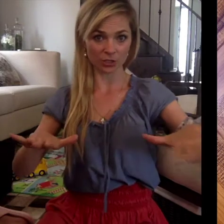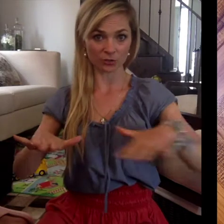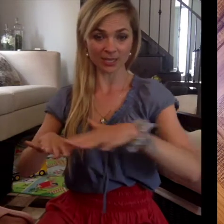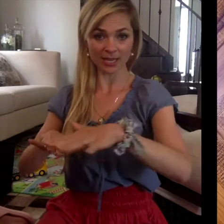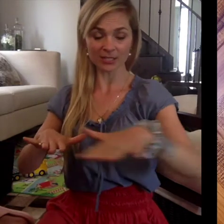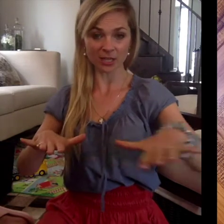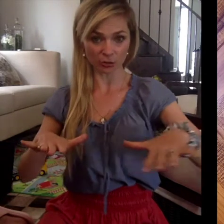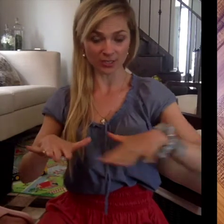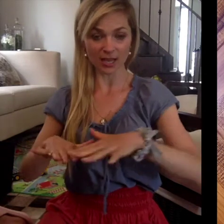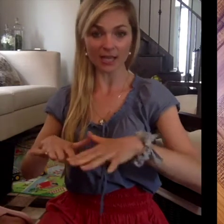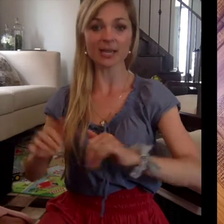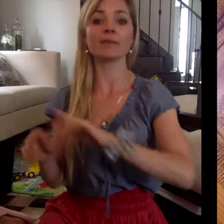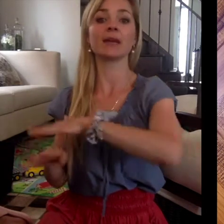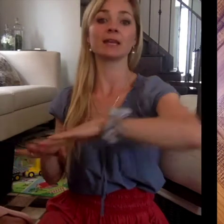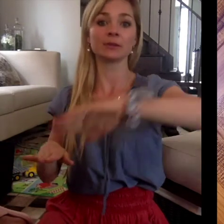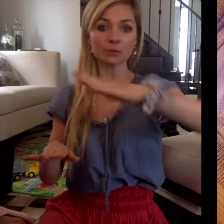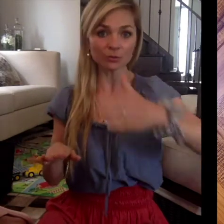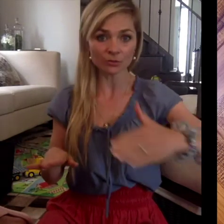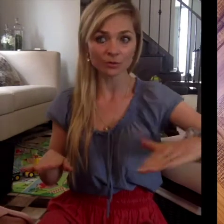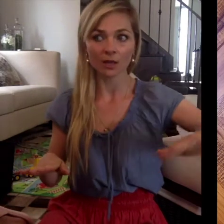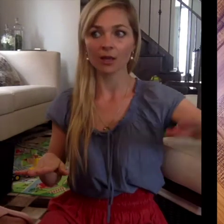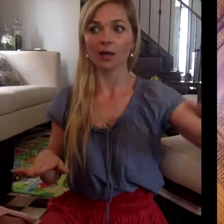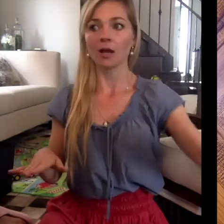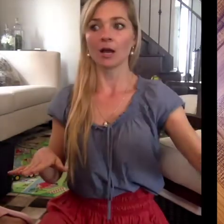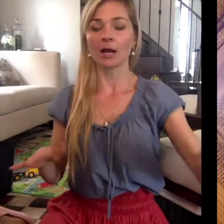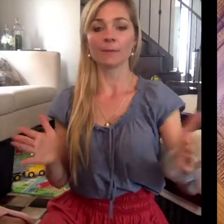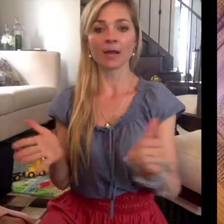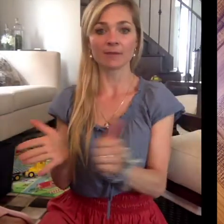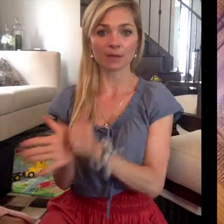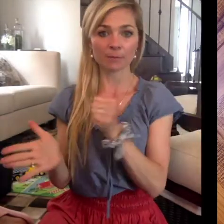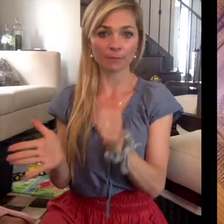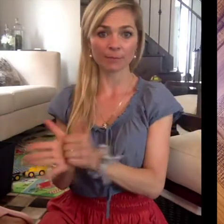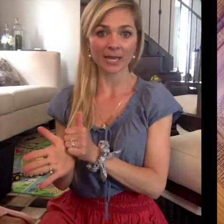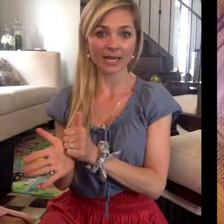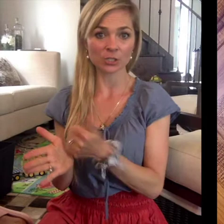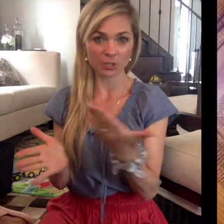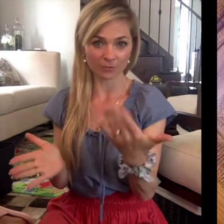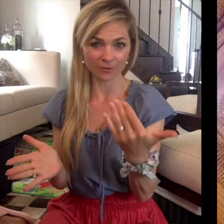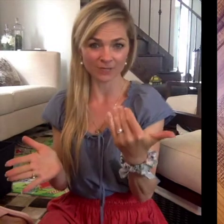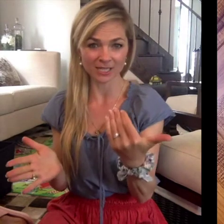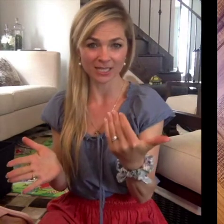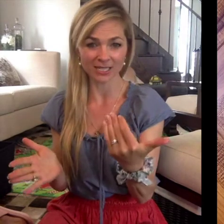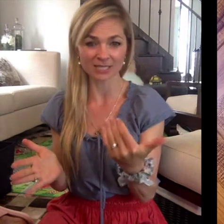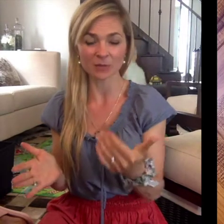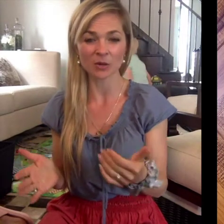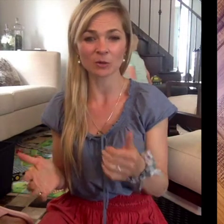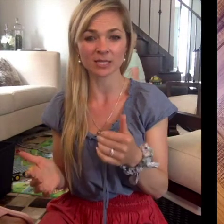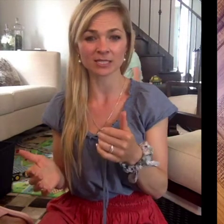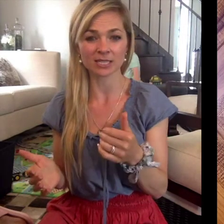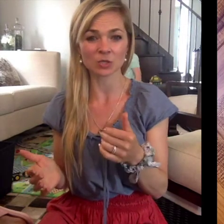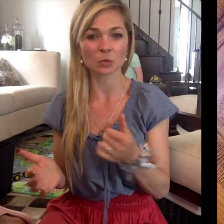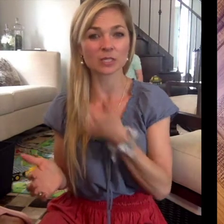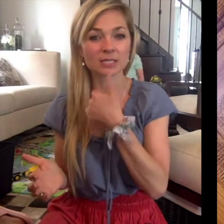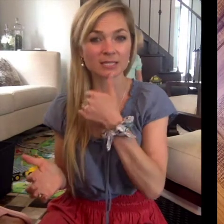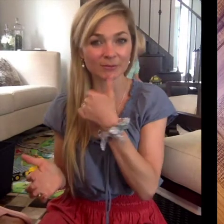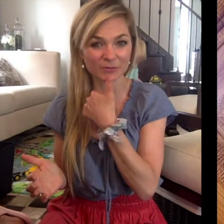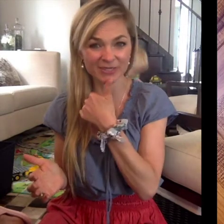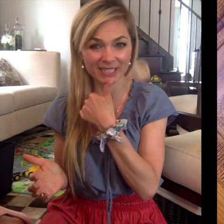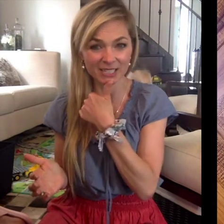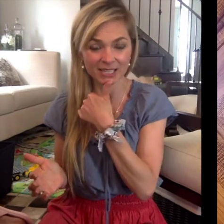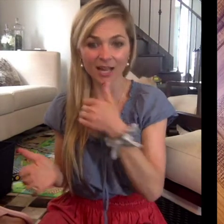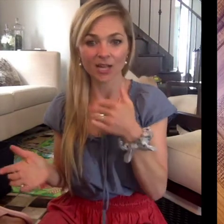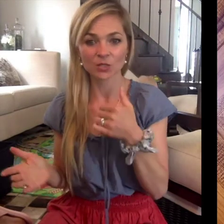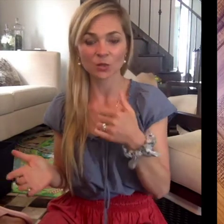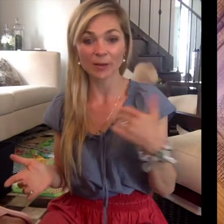the countryside, and then hills. And then page 15 is about, it says the word